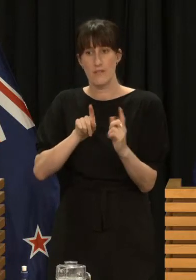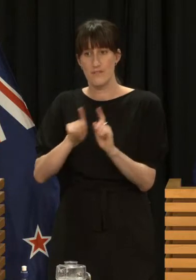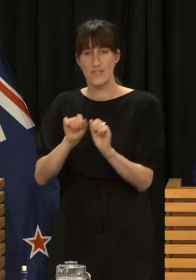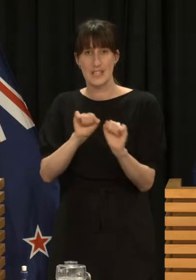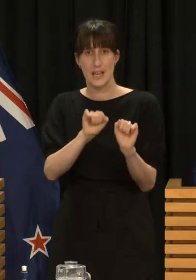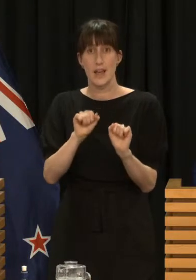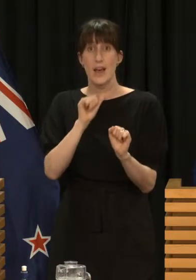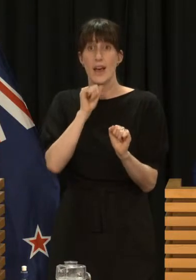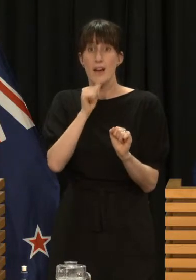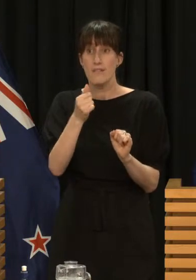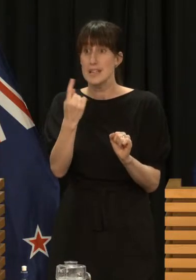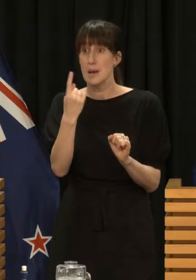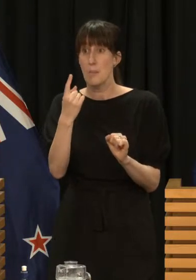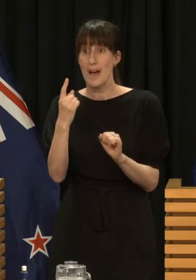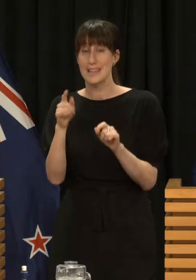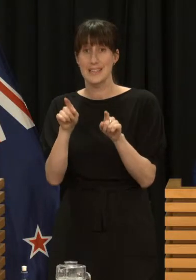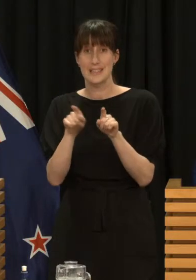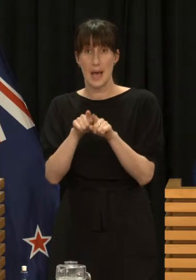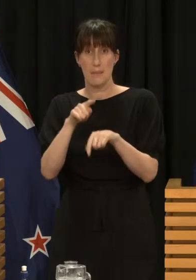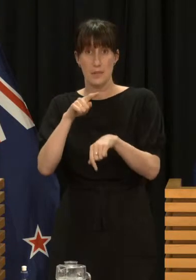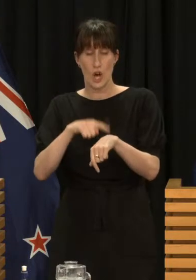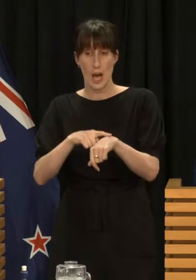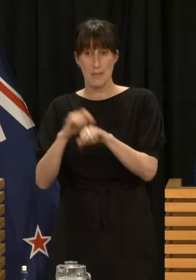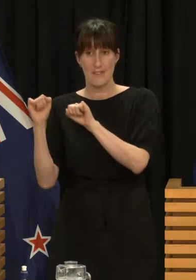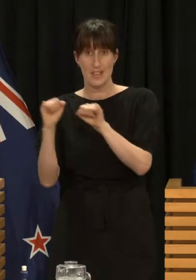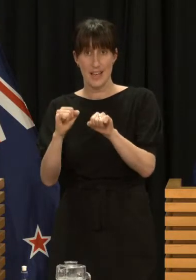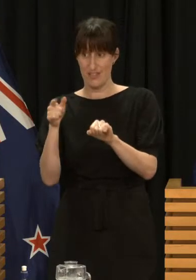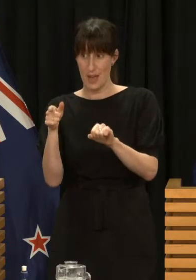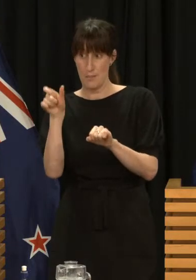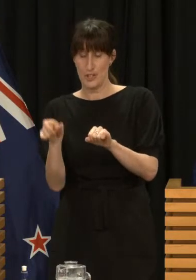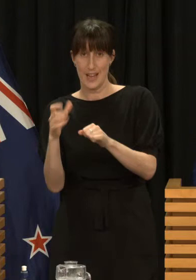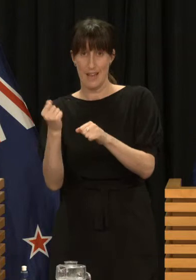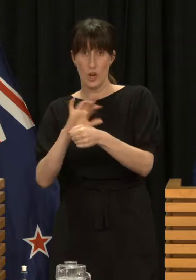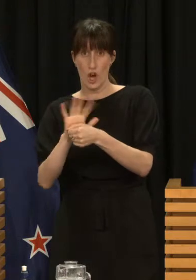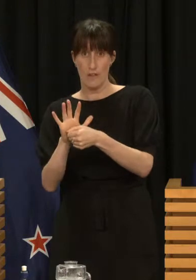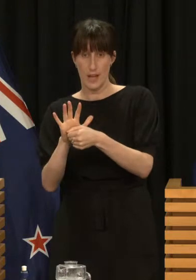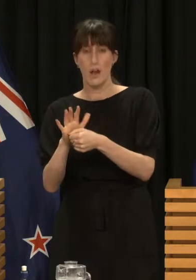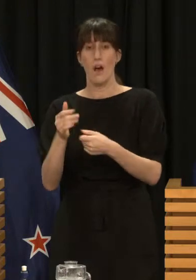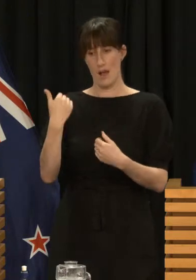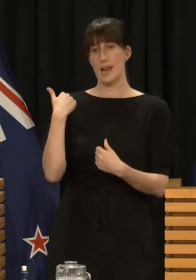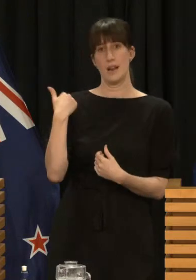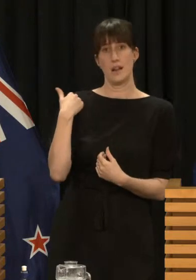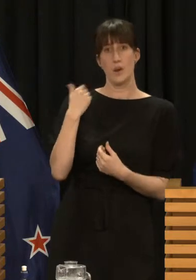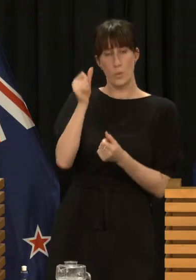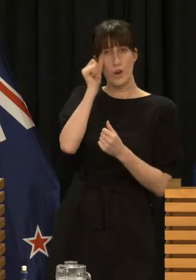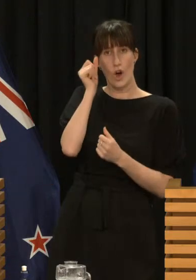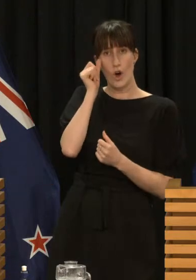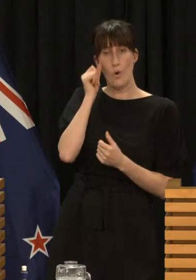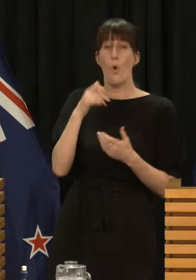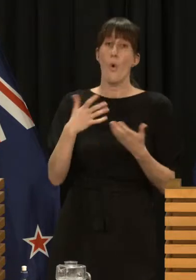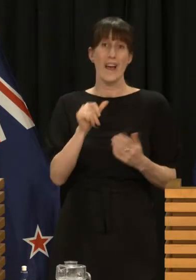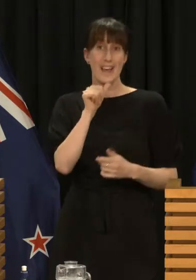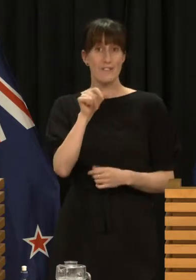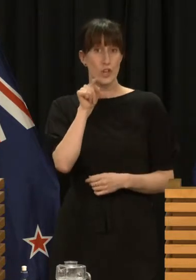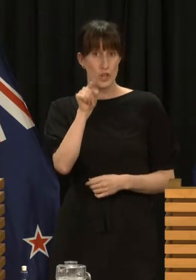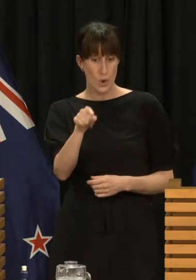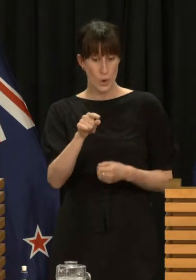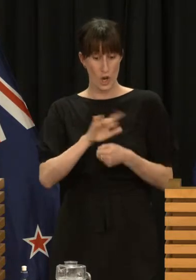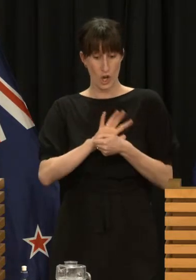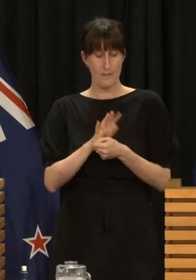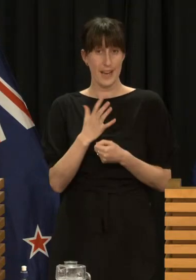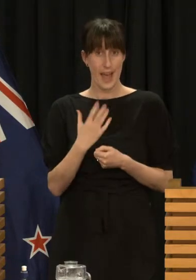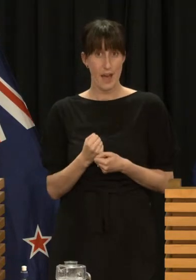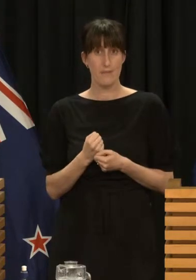steps to protect yourself and your whānau. It also means if you test positive for the virus, you can instantly provide